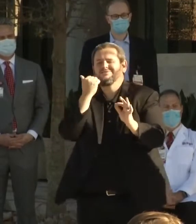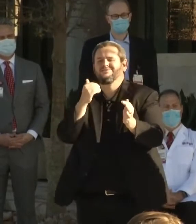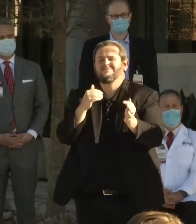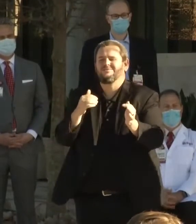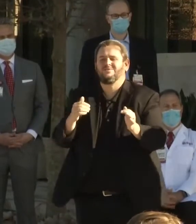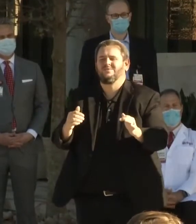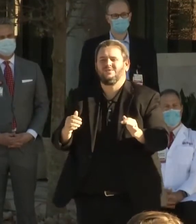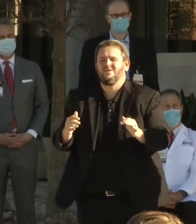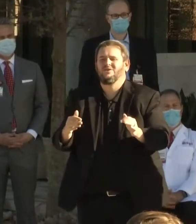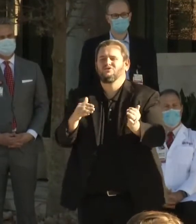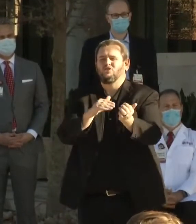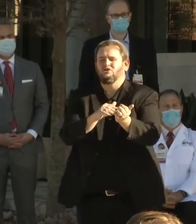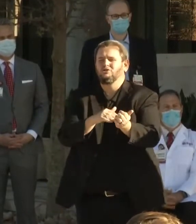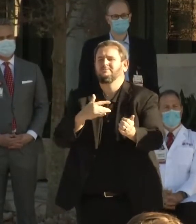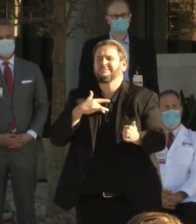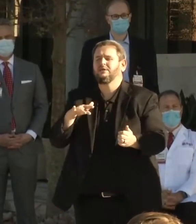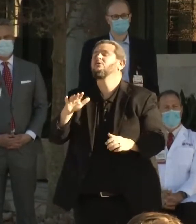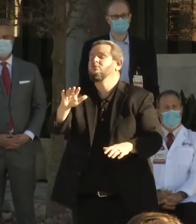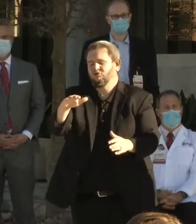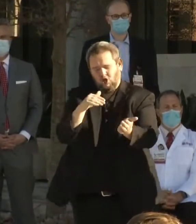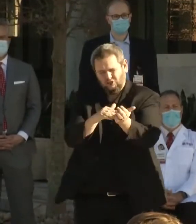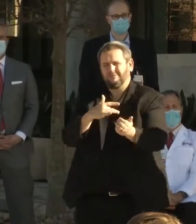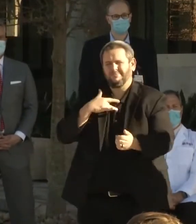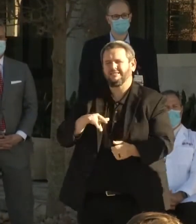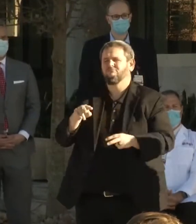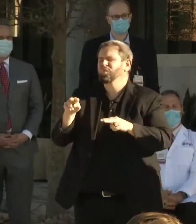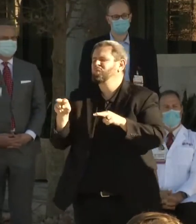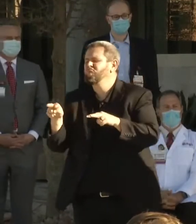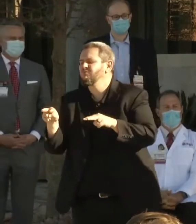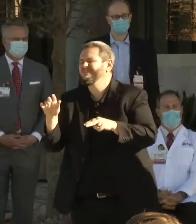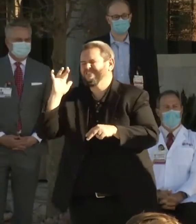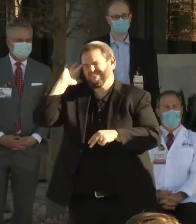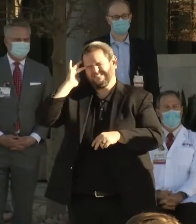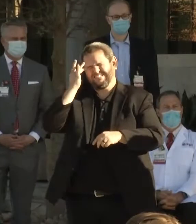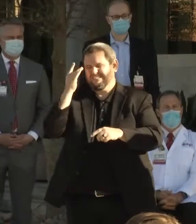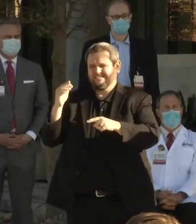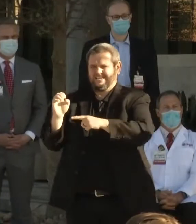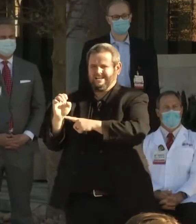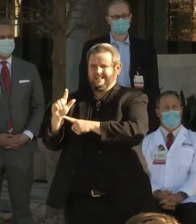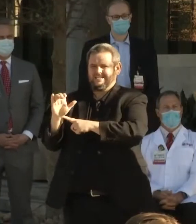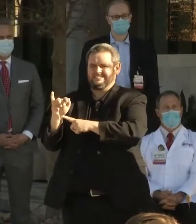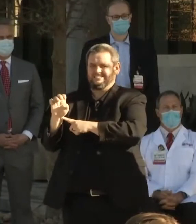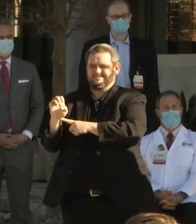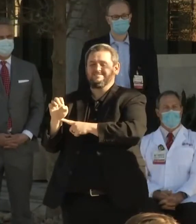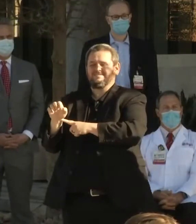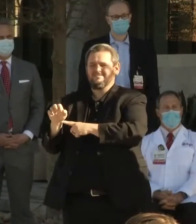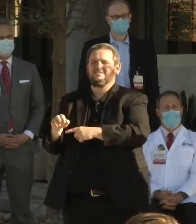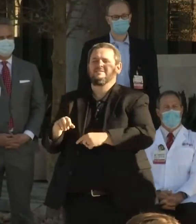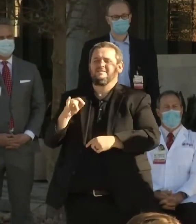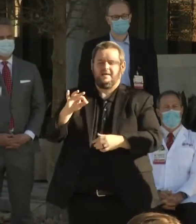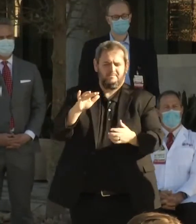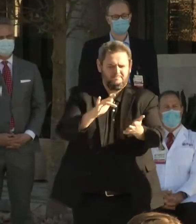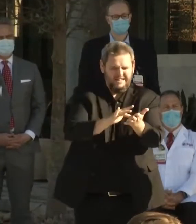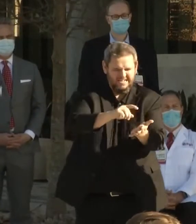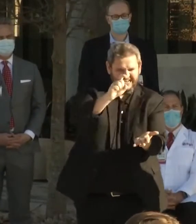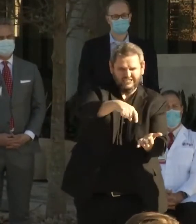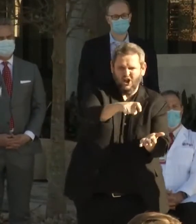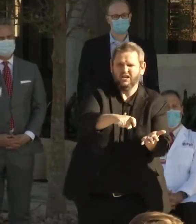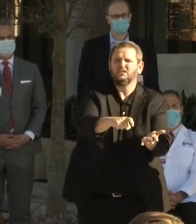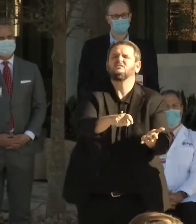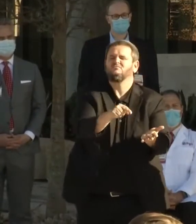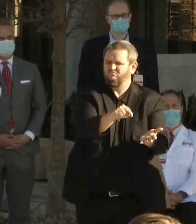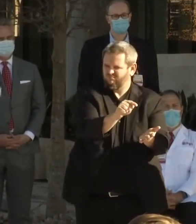with you. We do medically necessary, time-sensitive surgeries. So can some surgeries be delayed a